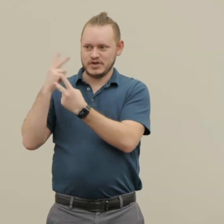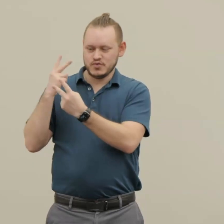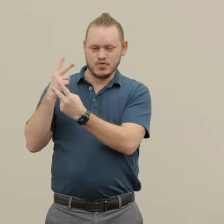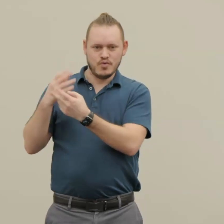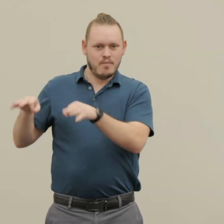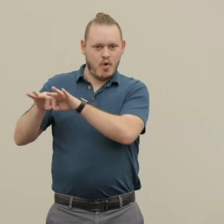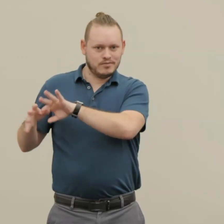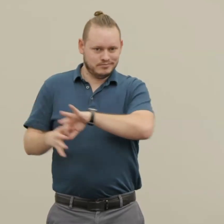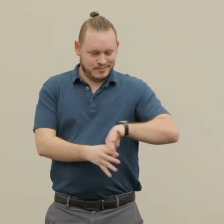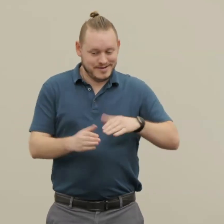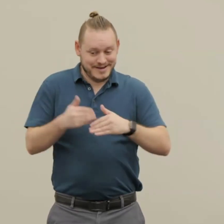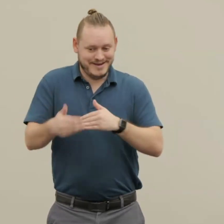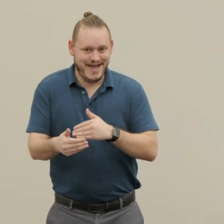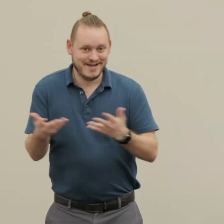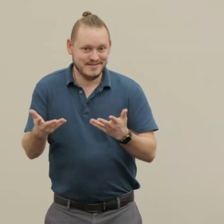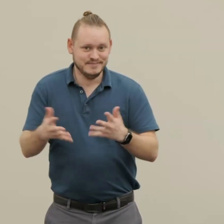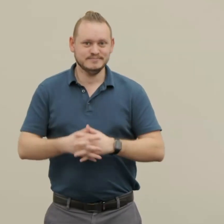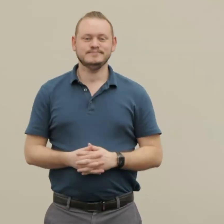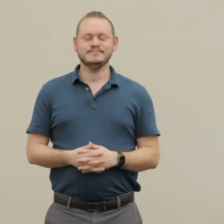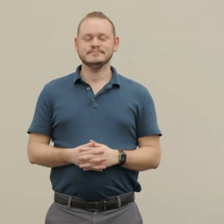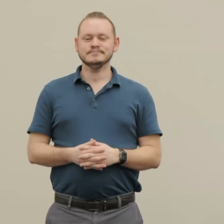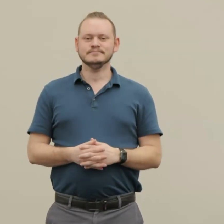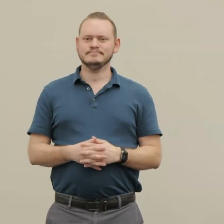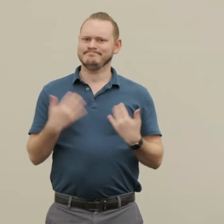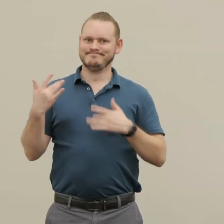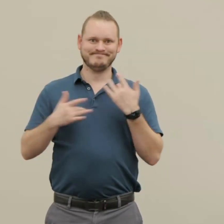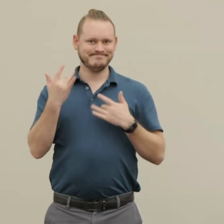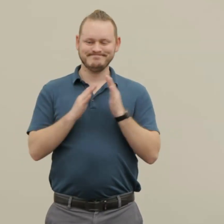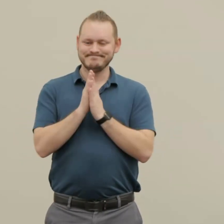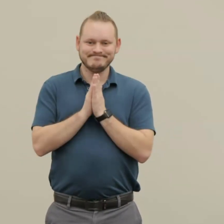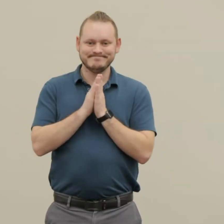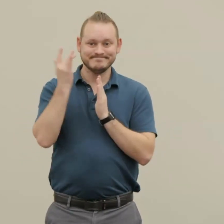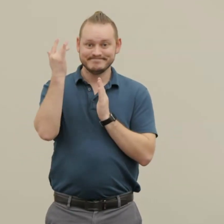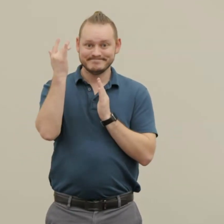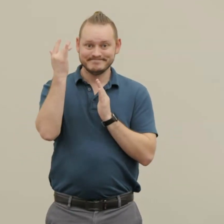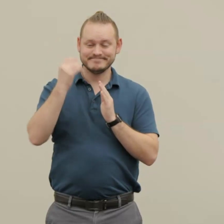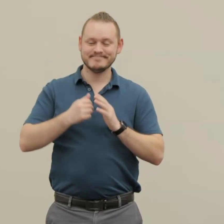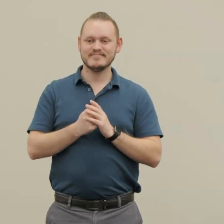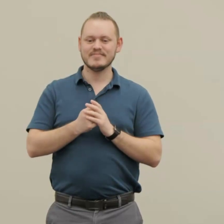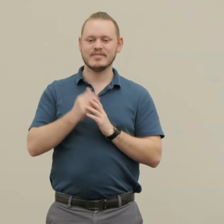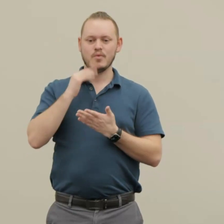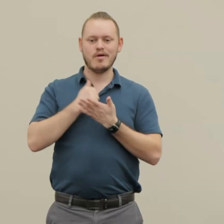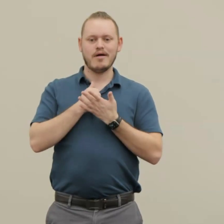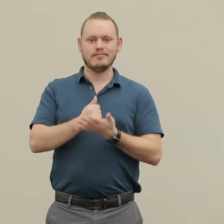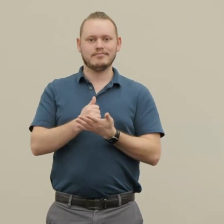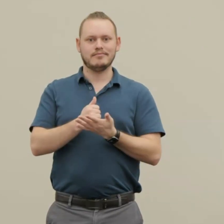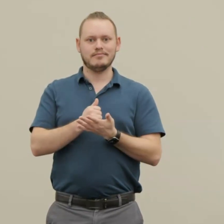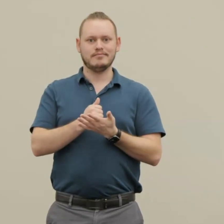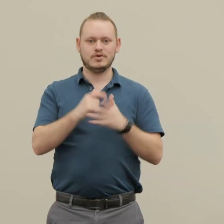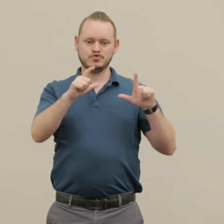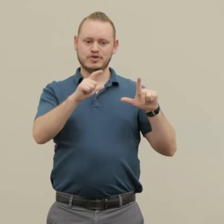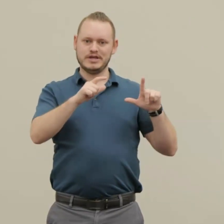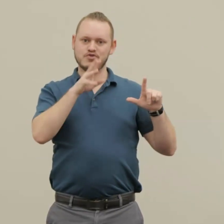visual, but this next piece is so delightful because it's actually going to help screen